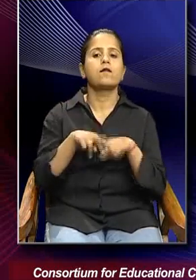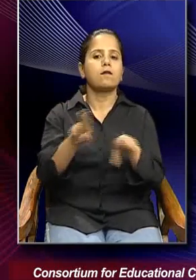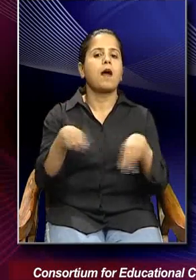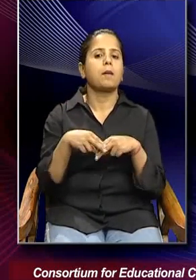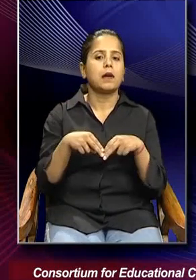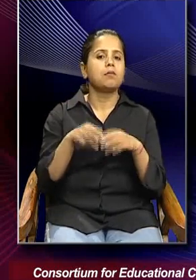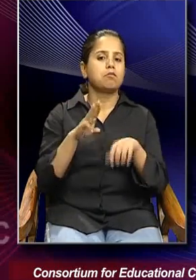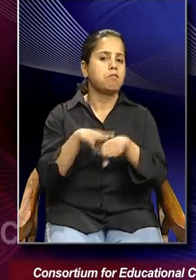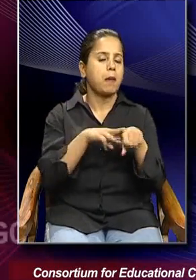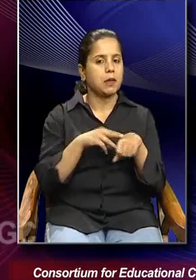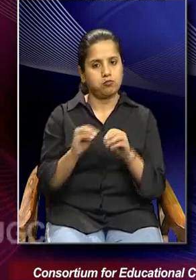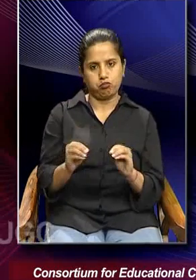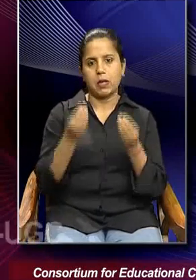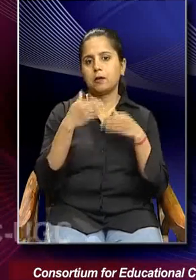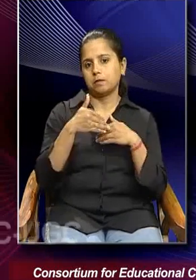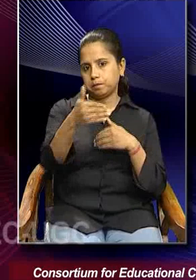members.